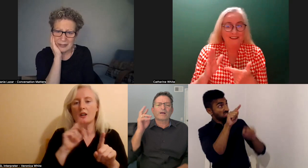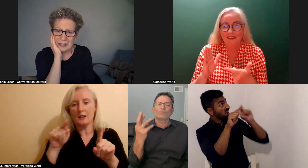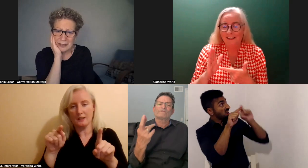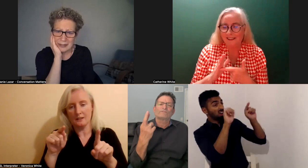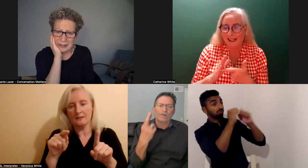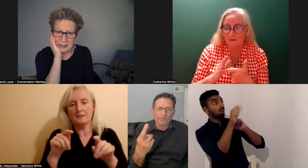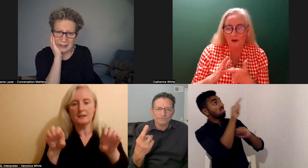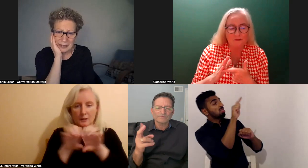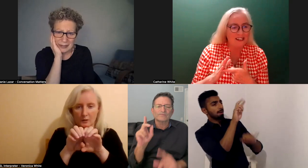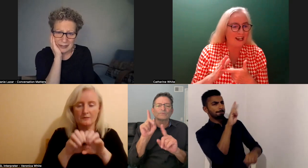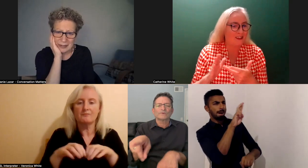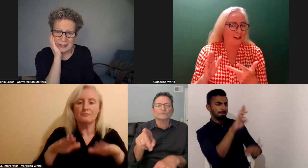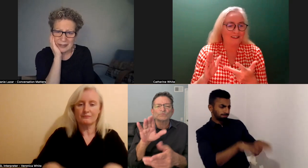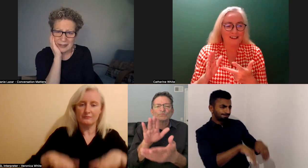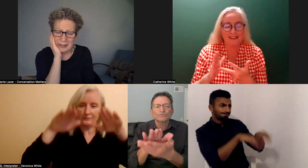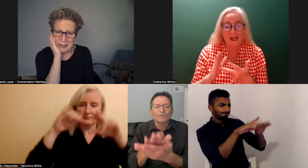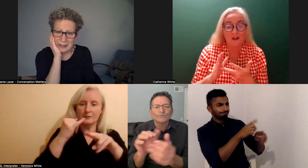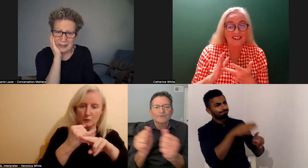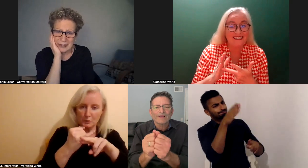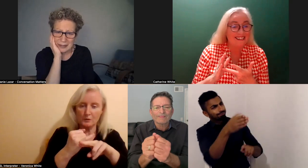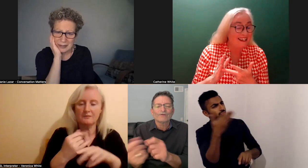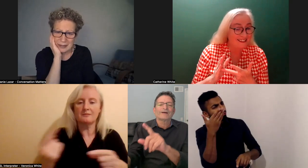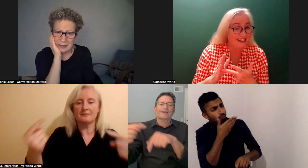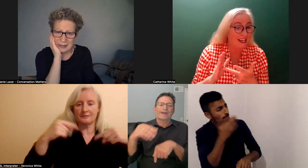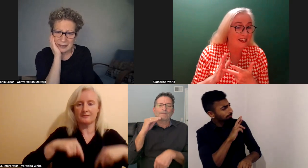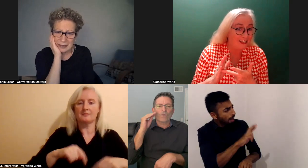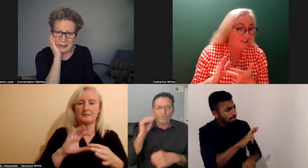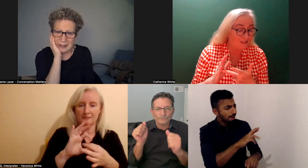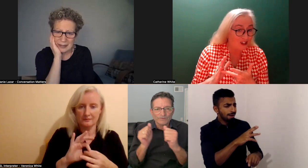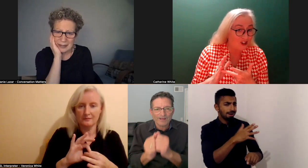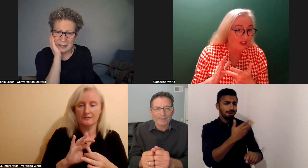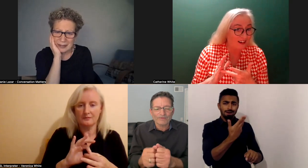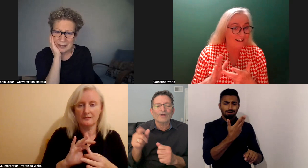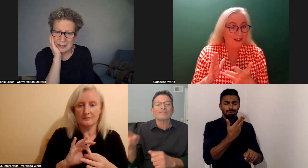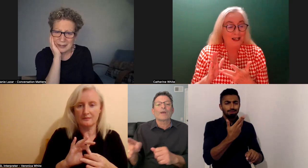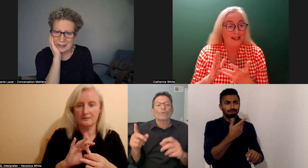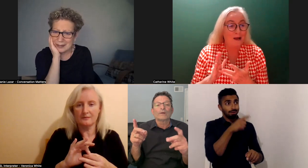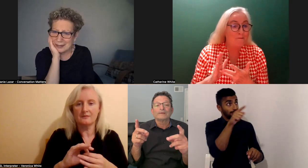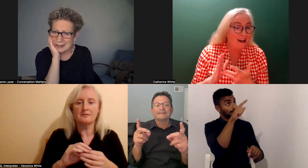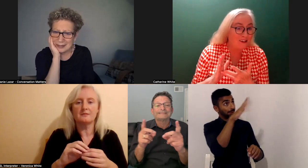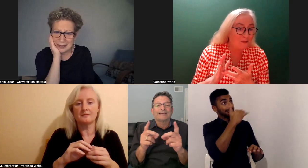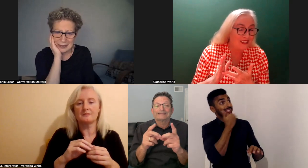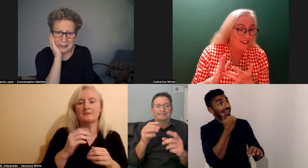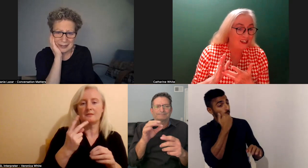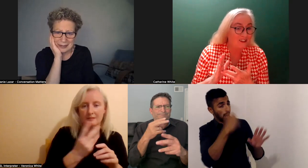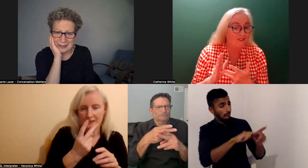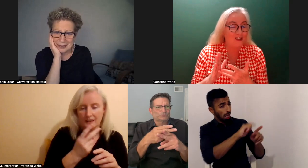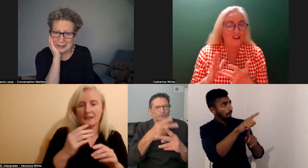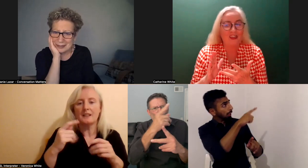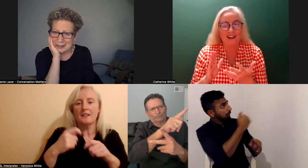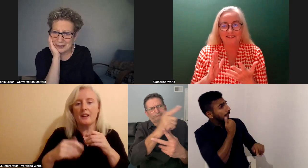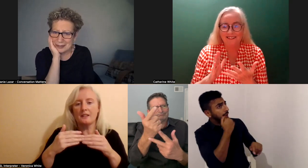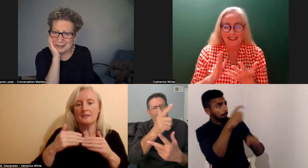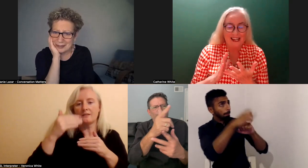together. They came home together. They were dating a year of each other, got married within a year of